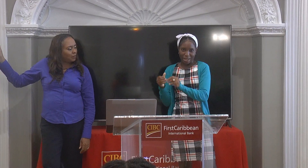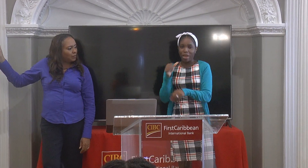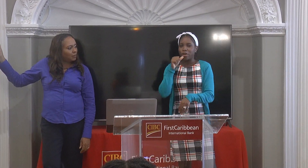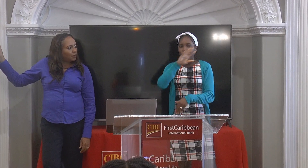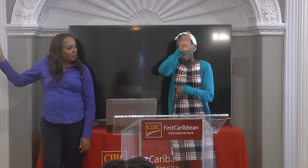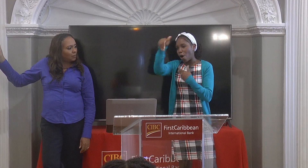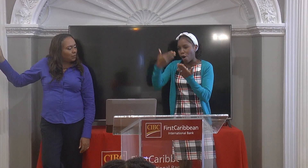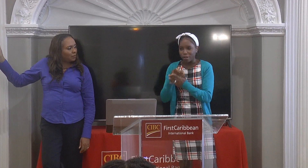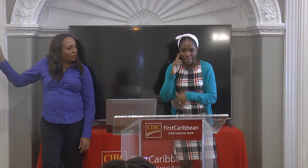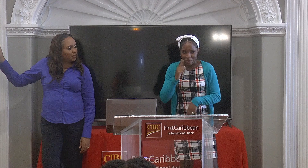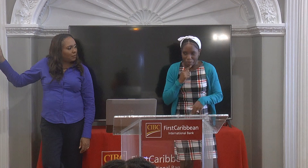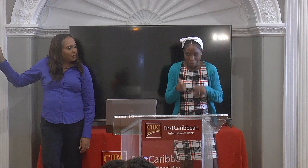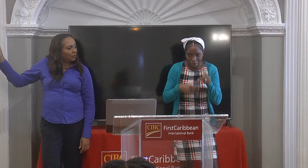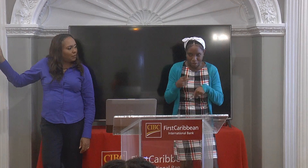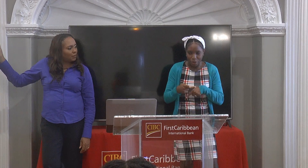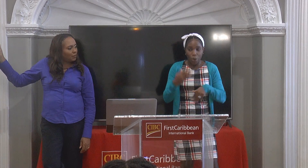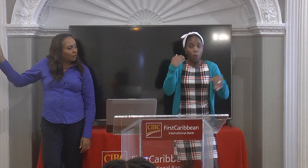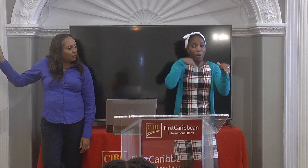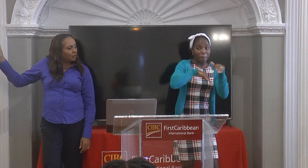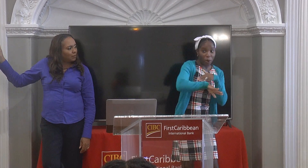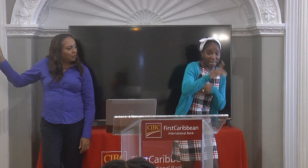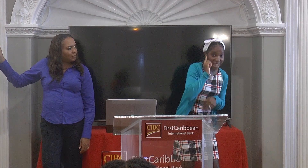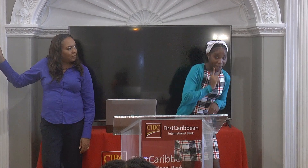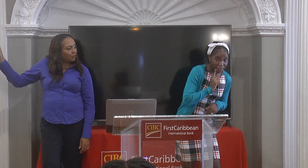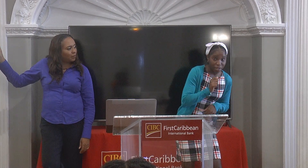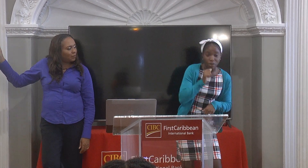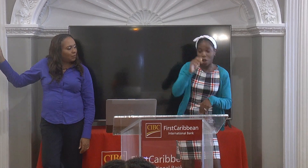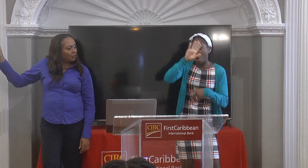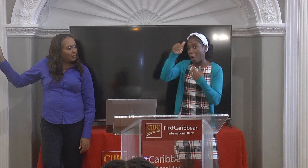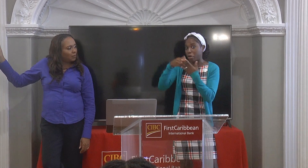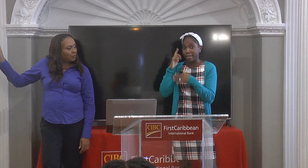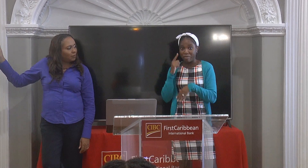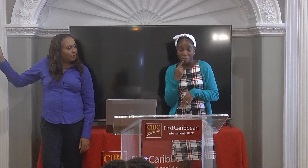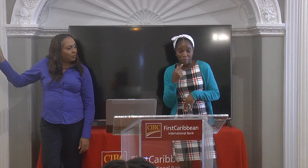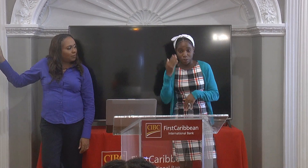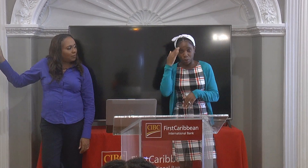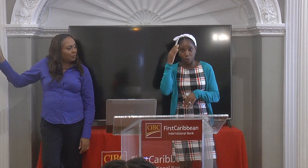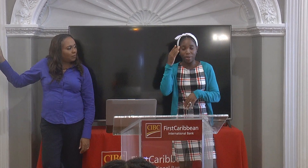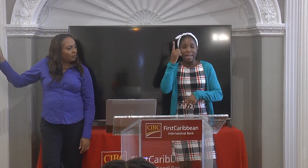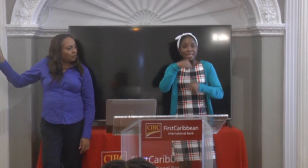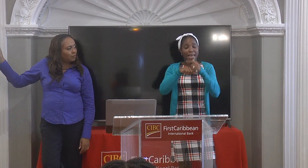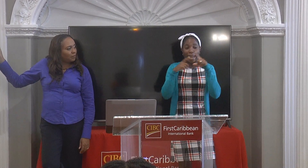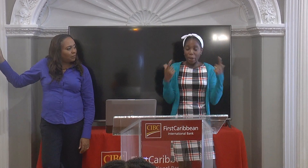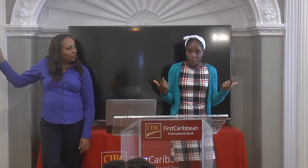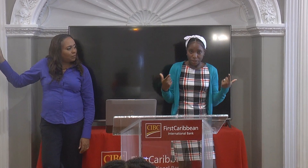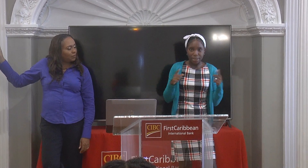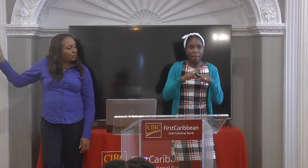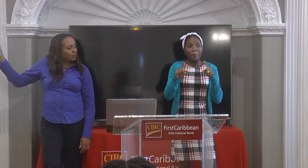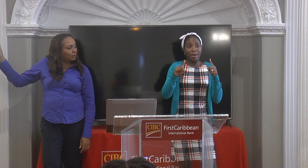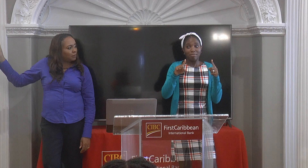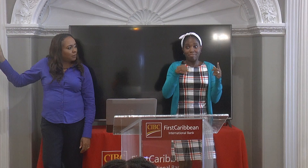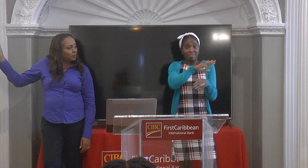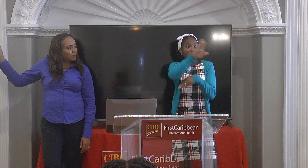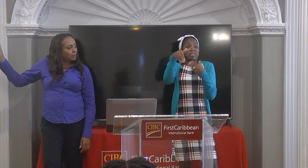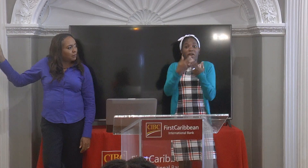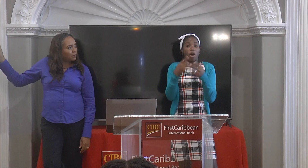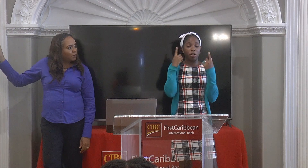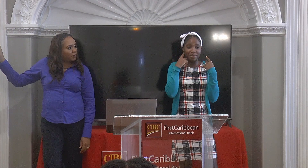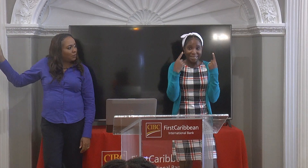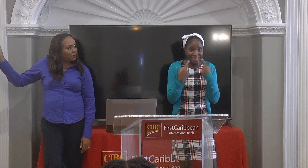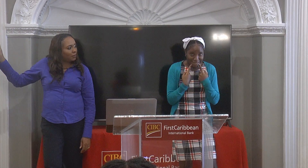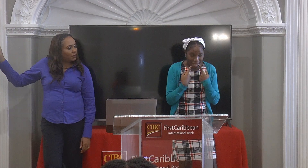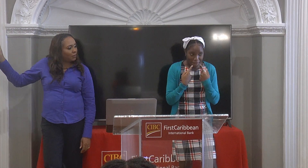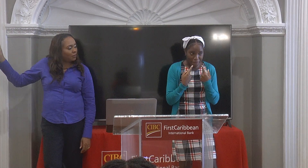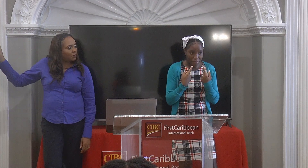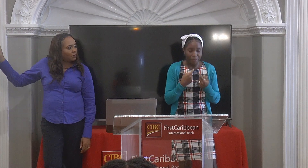story. Not all deaf people were born deaf. Not all deaf people know sign language, but they're